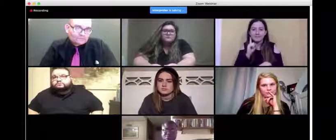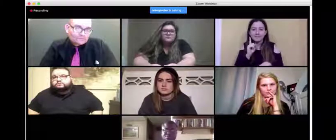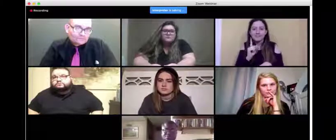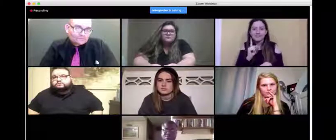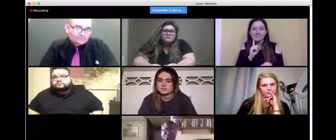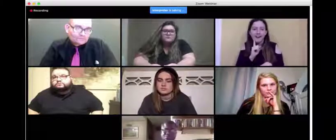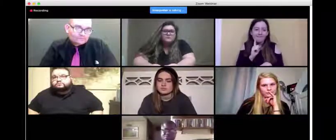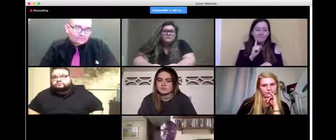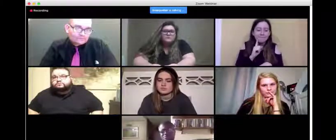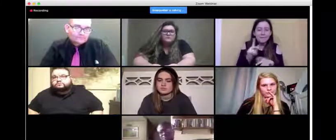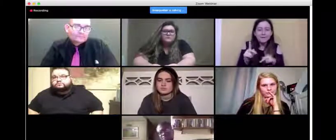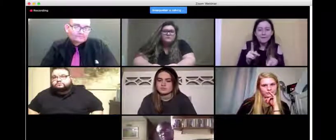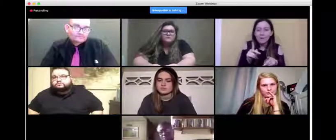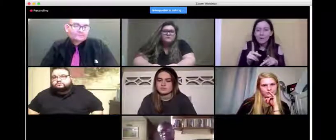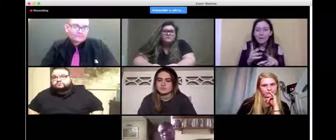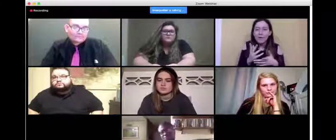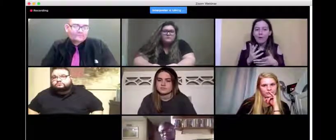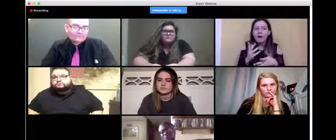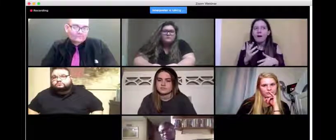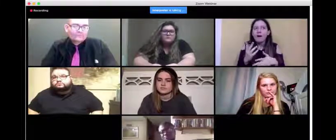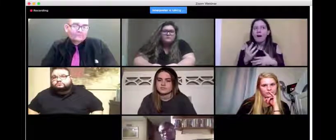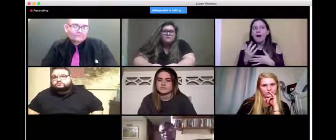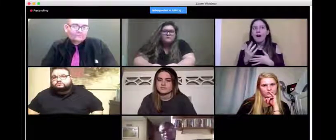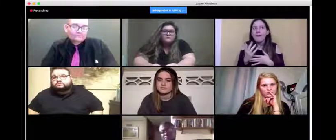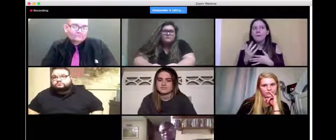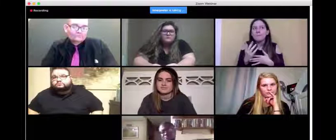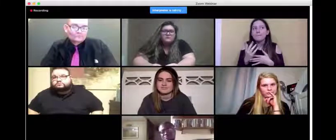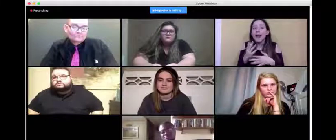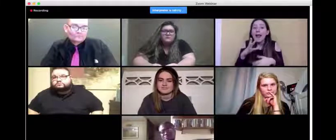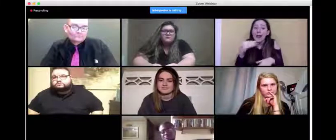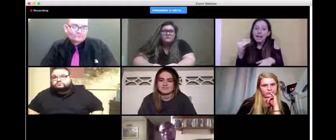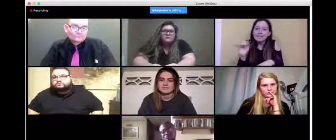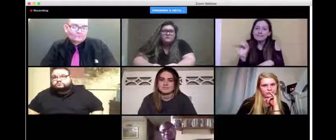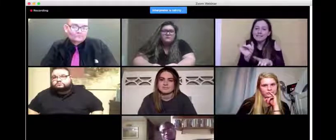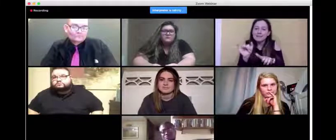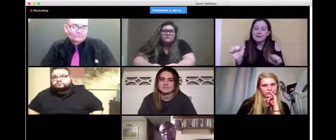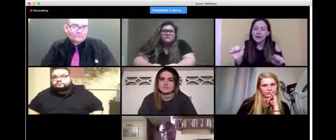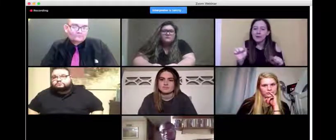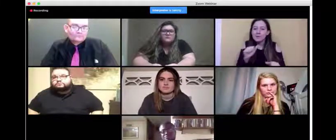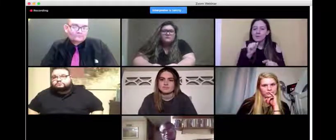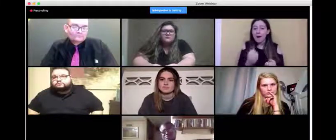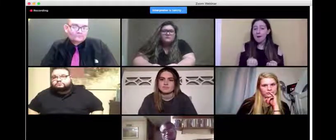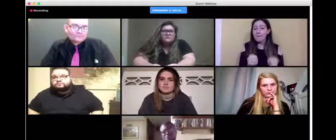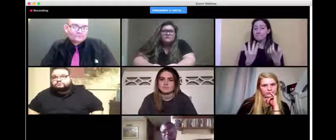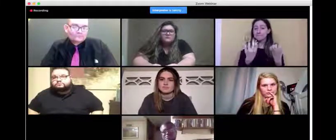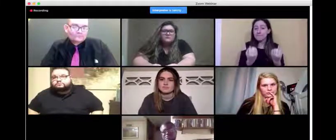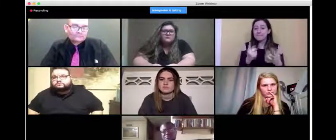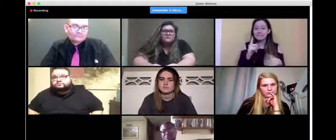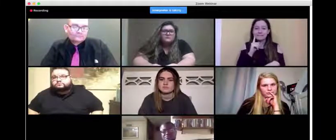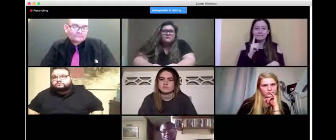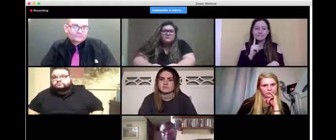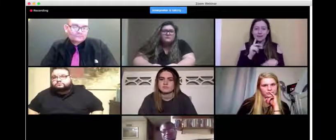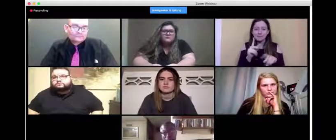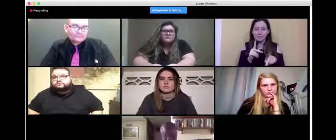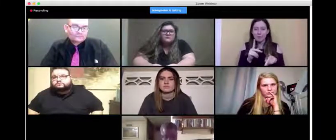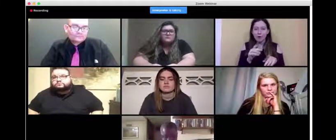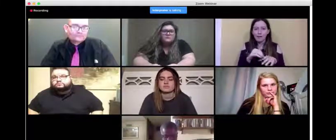And at the same time, there were not many deaf people in the media or in books or